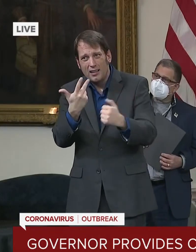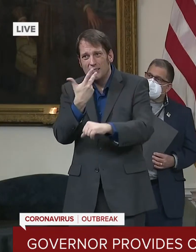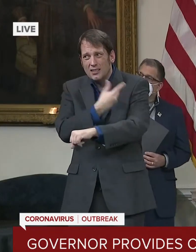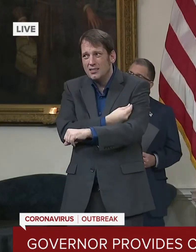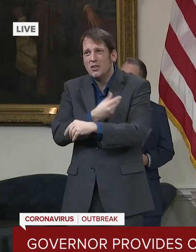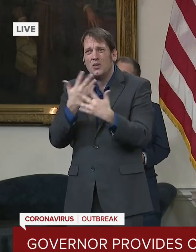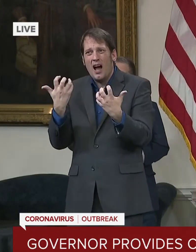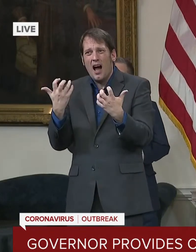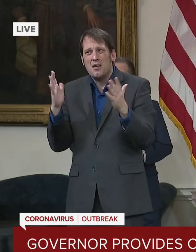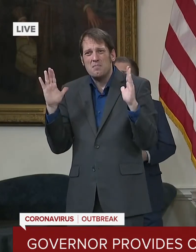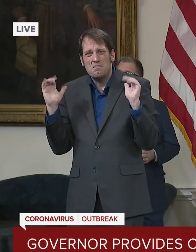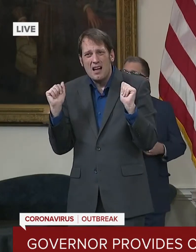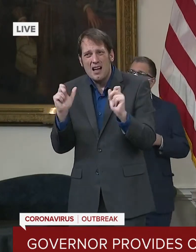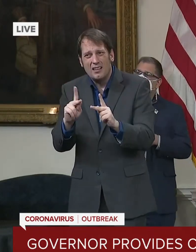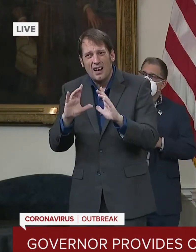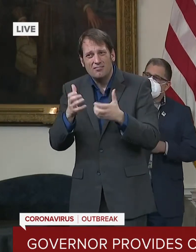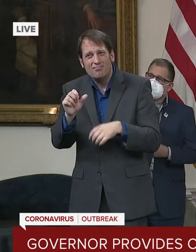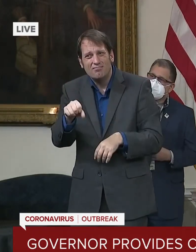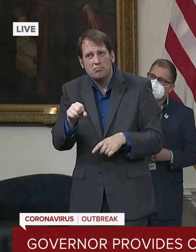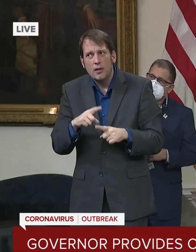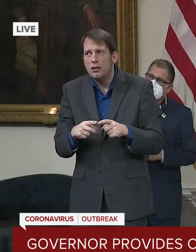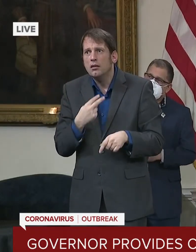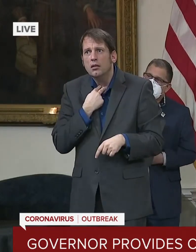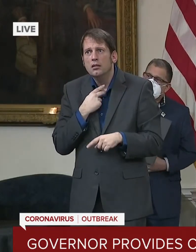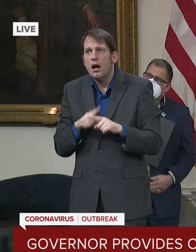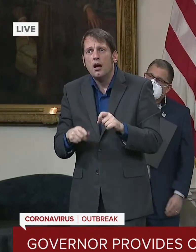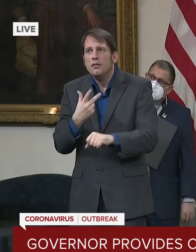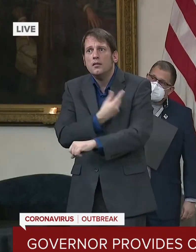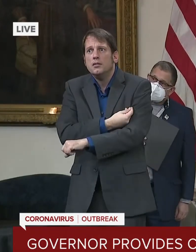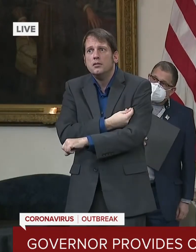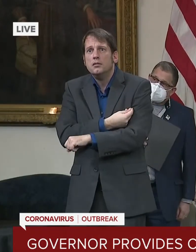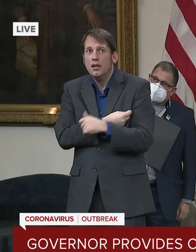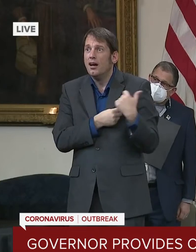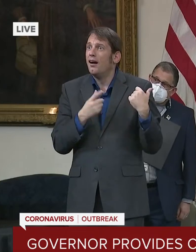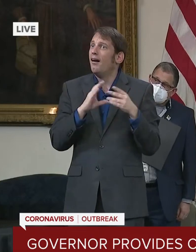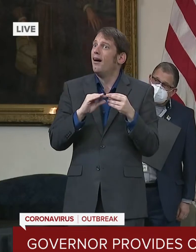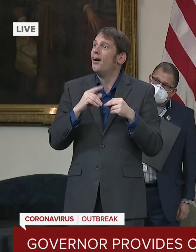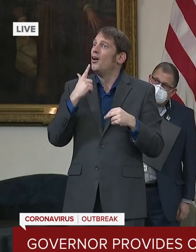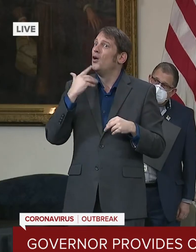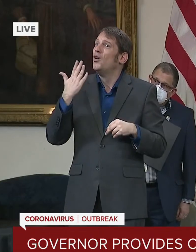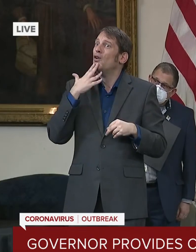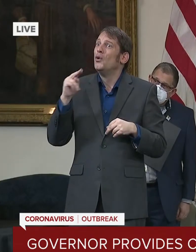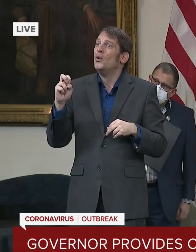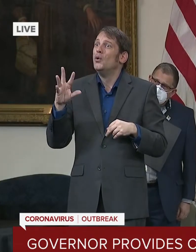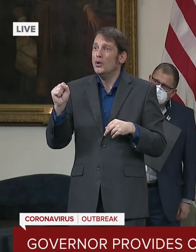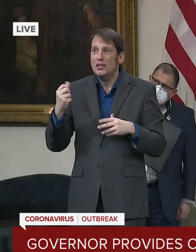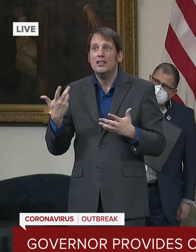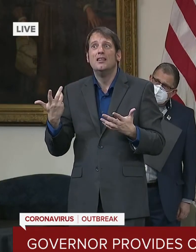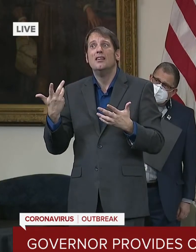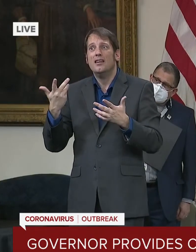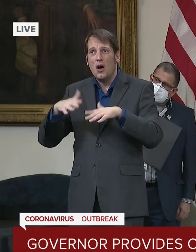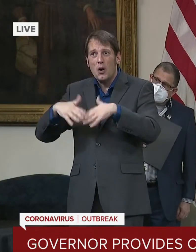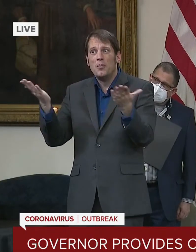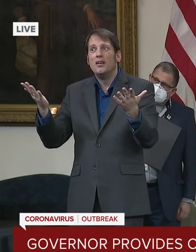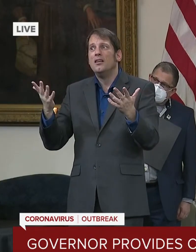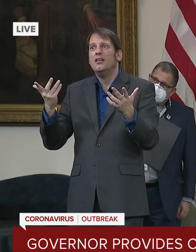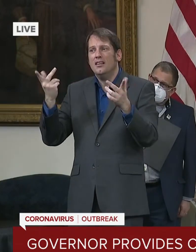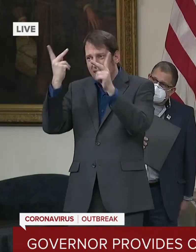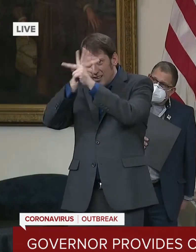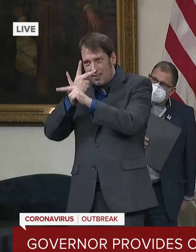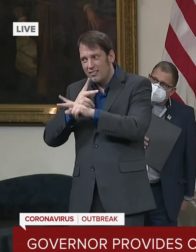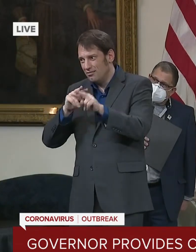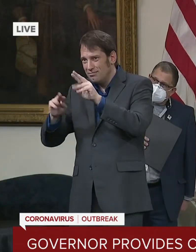they can't get it. You had very good news at the top of this press briefing about the metrics. So, Governor, what would drive the